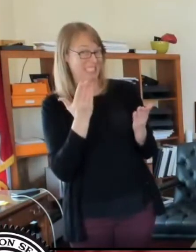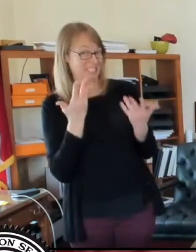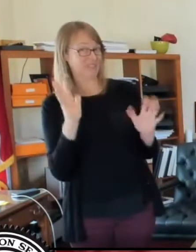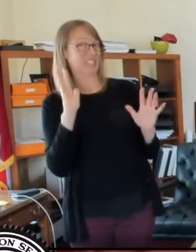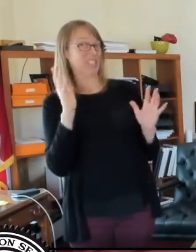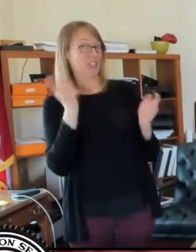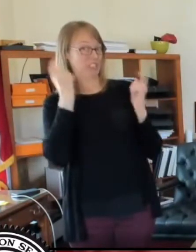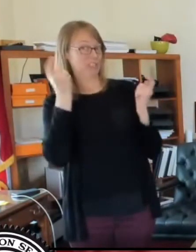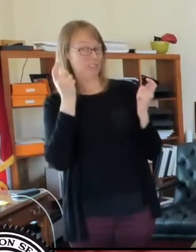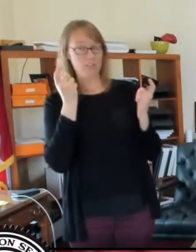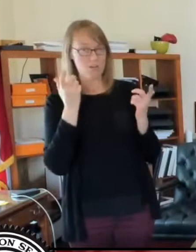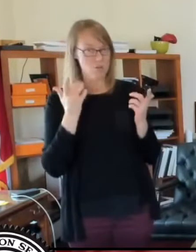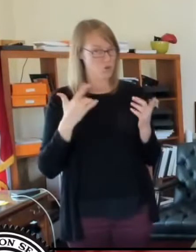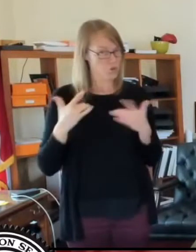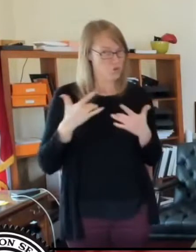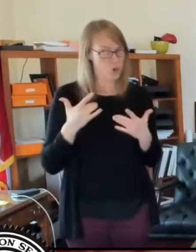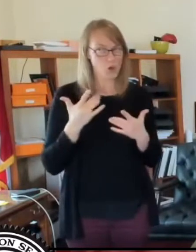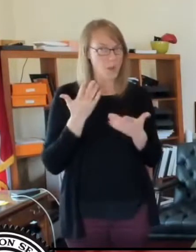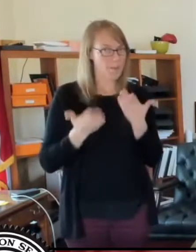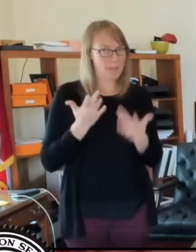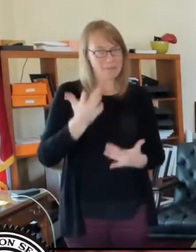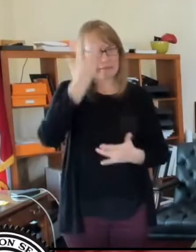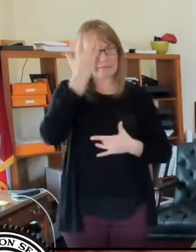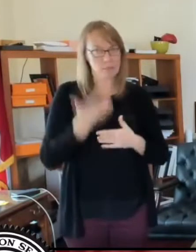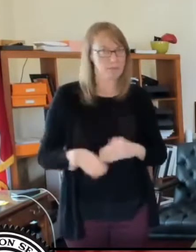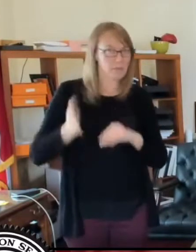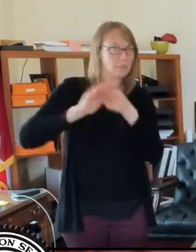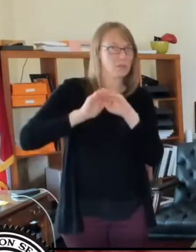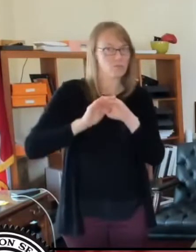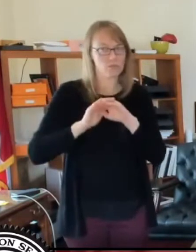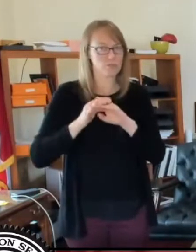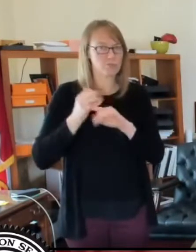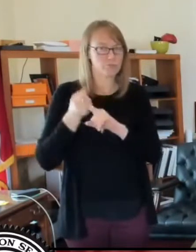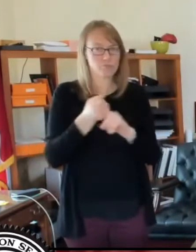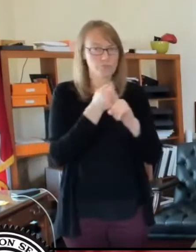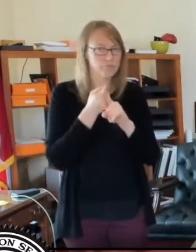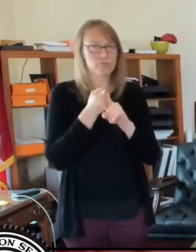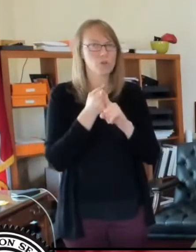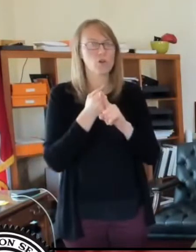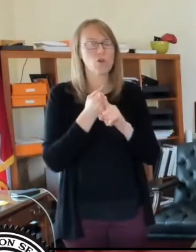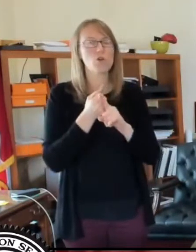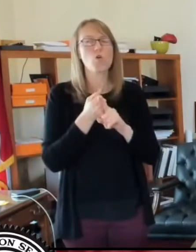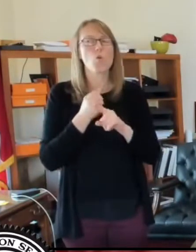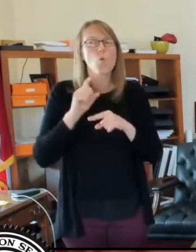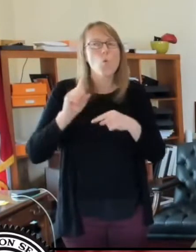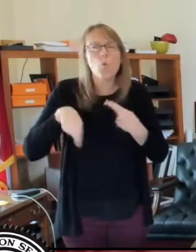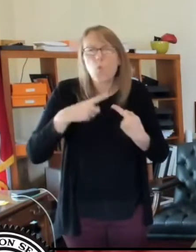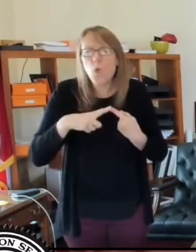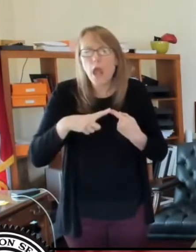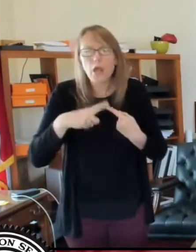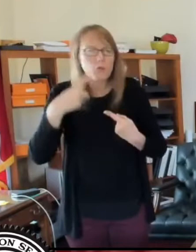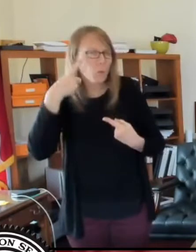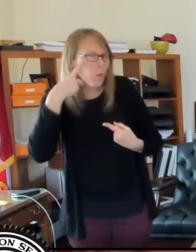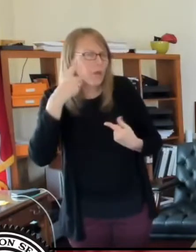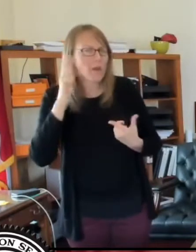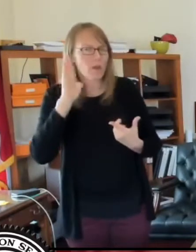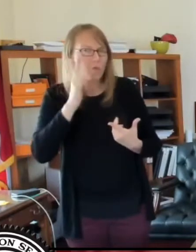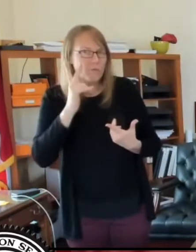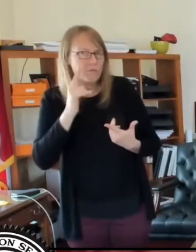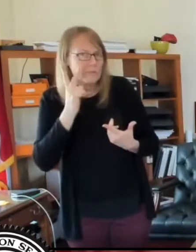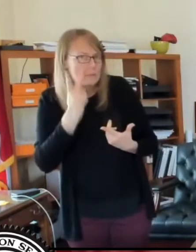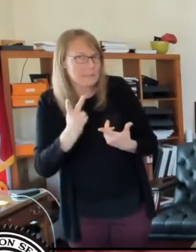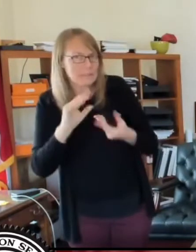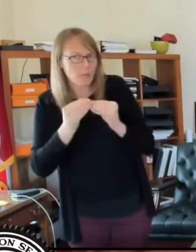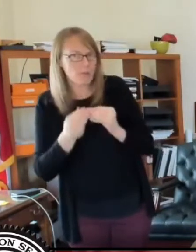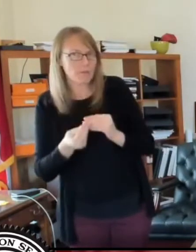that surge and a surge, when do you think it will hit? And what concerns you about it hitting so late in the year as hospitals are already